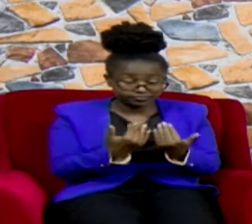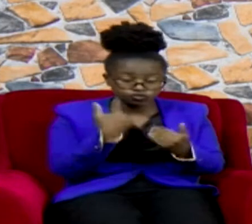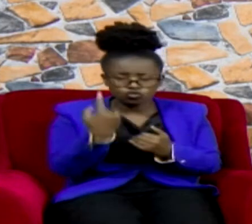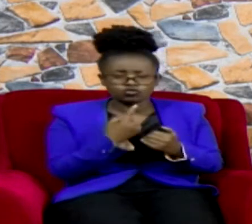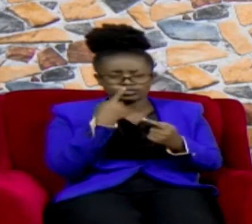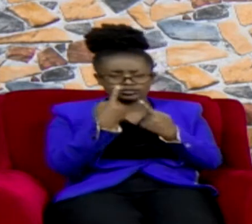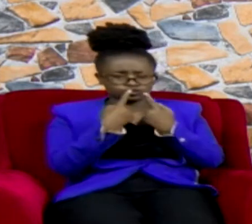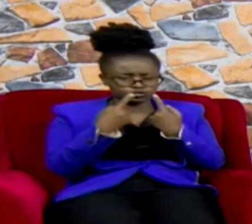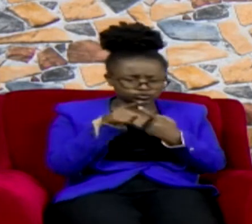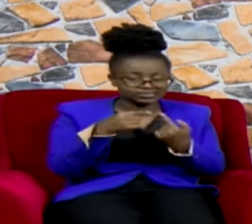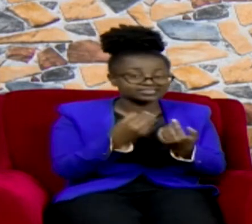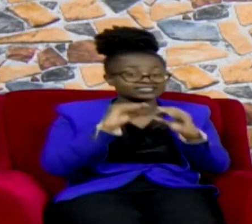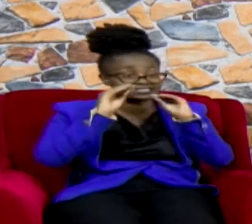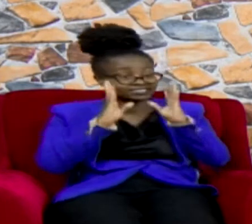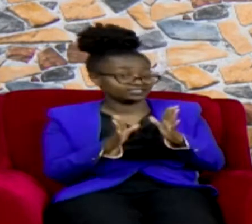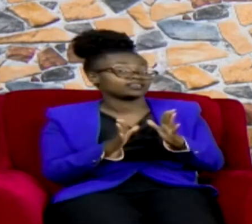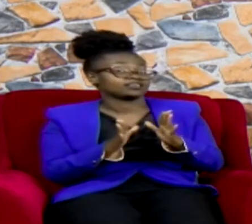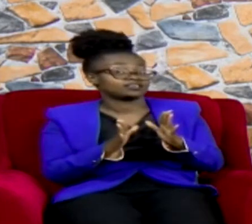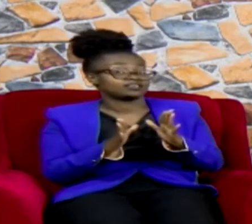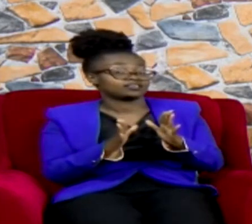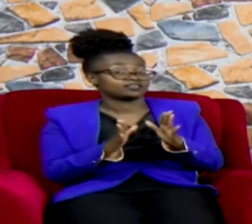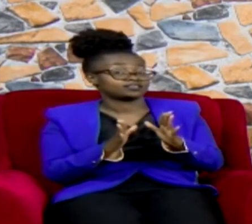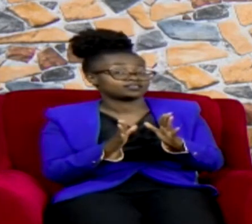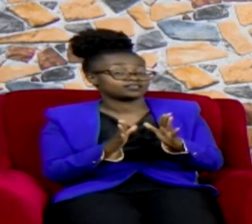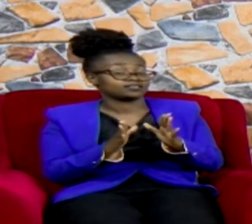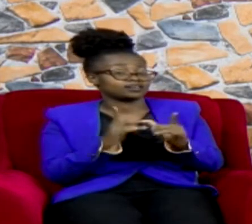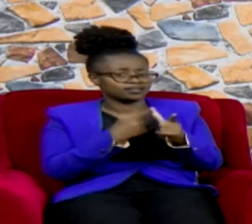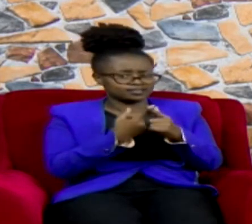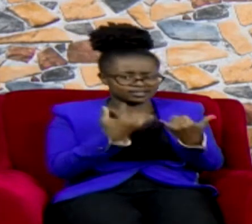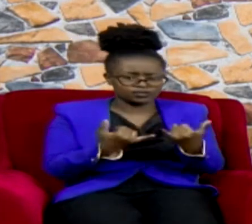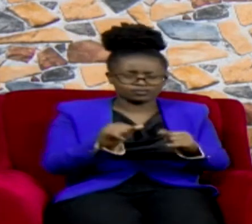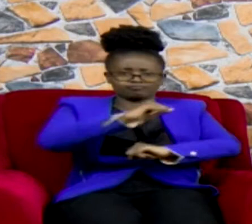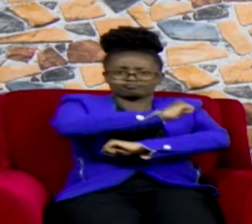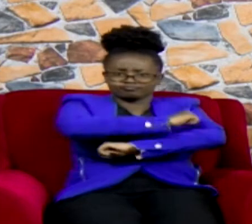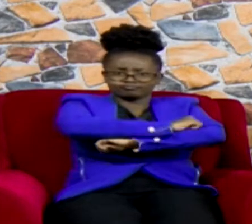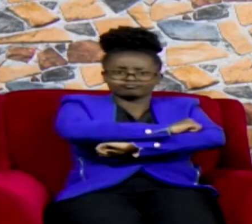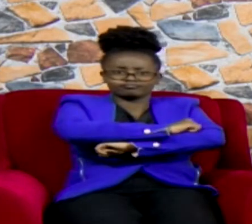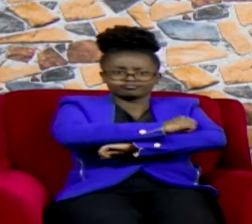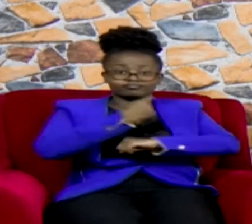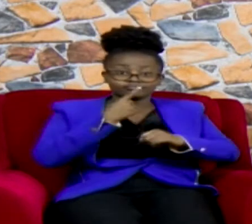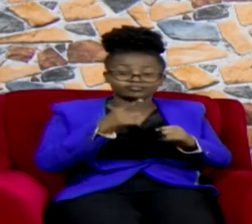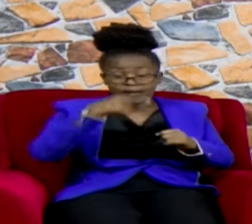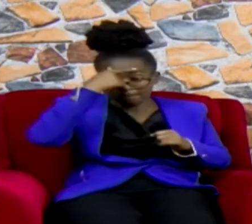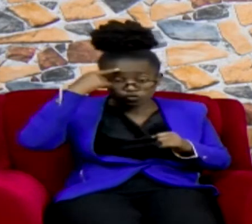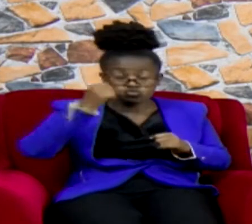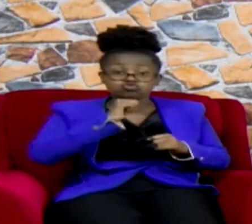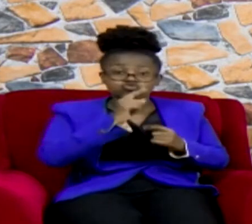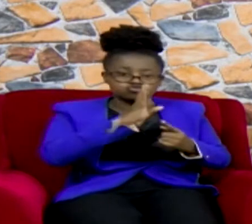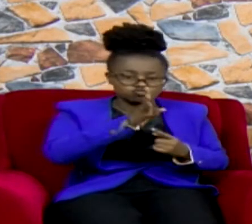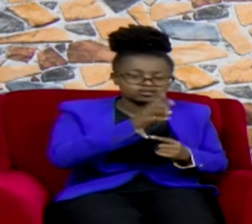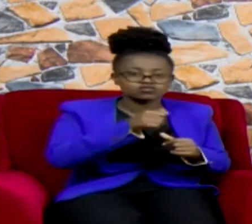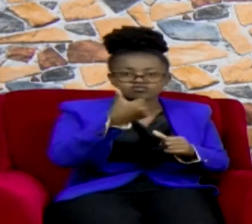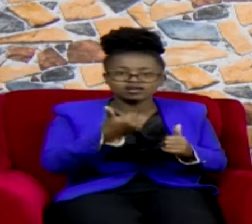this teacher. That specific person. Yes. And now here the school now say because he is not talking to other